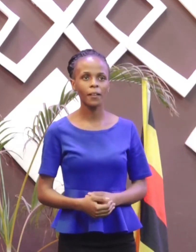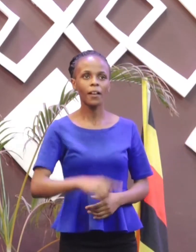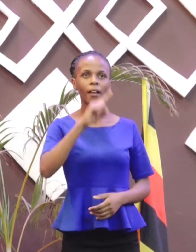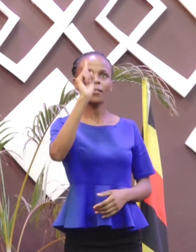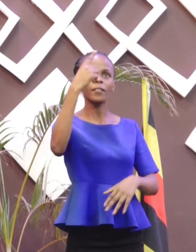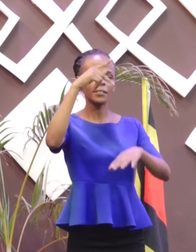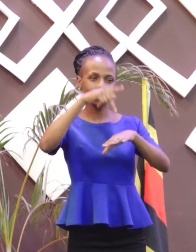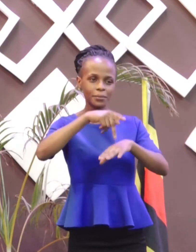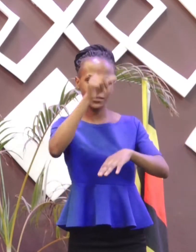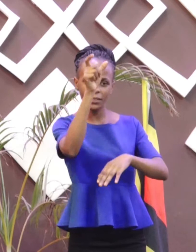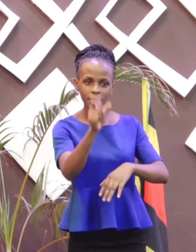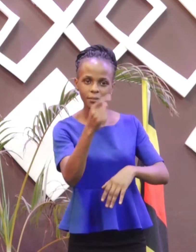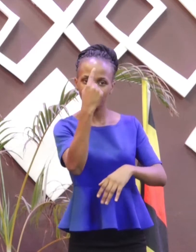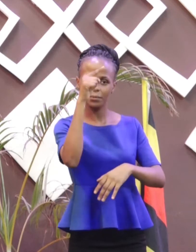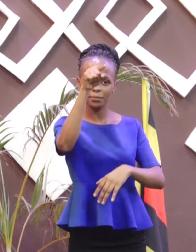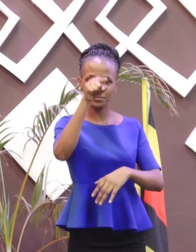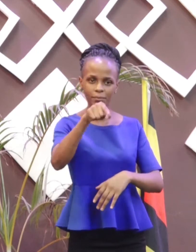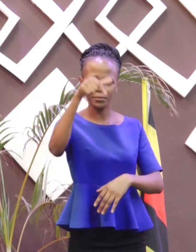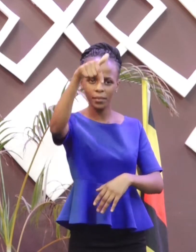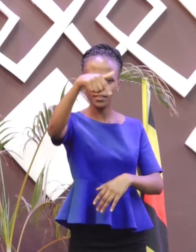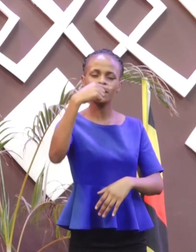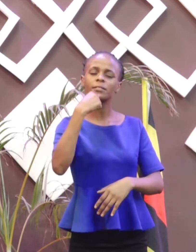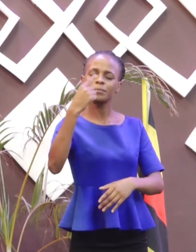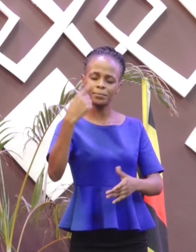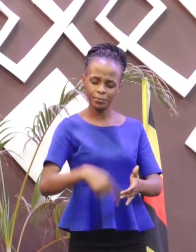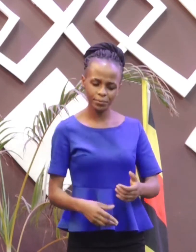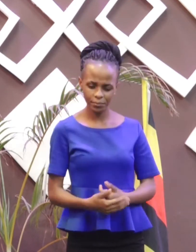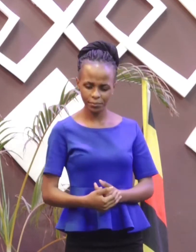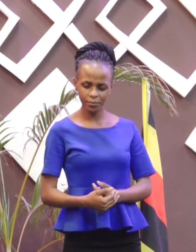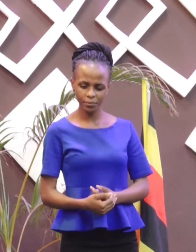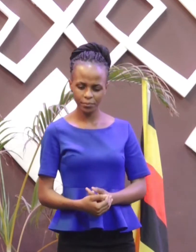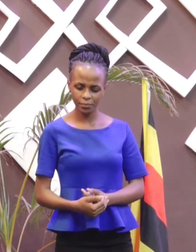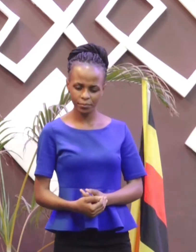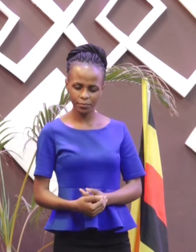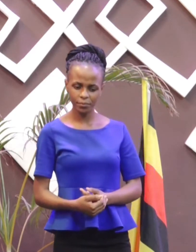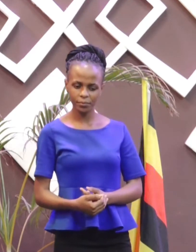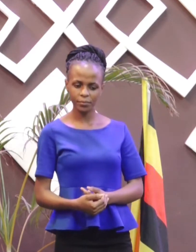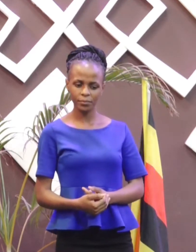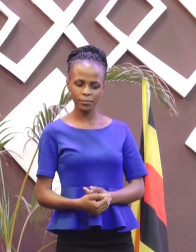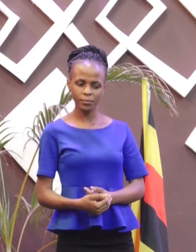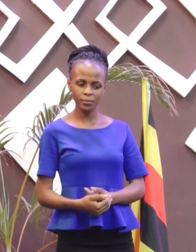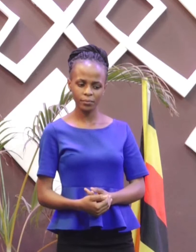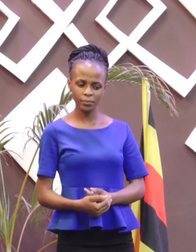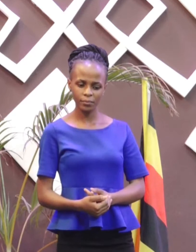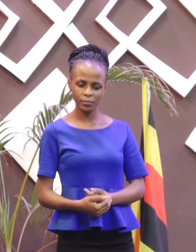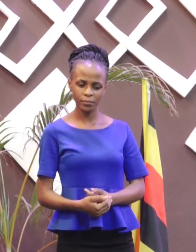1 Peter chapter 1 verses 7. Petero ekisooka esula emu olw'omusanvu.